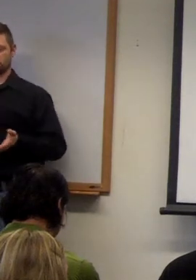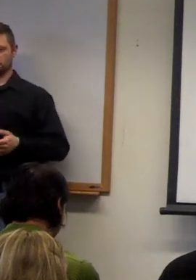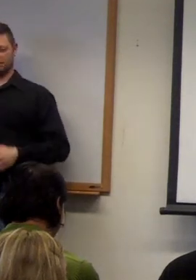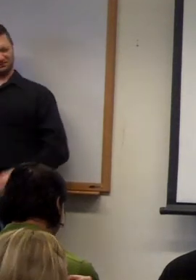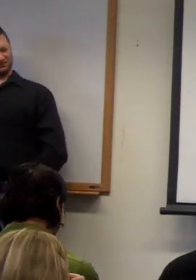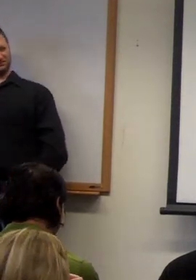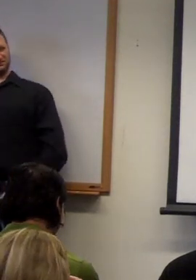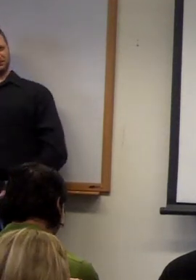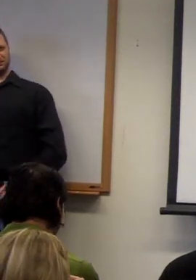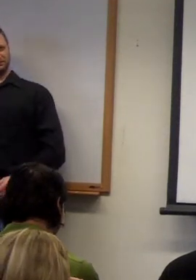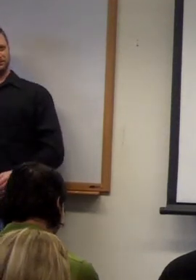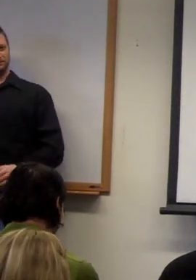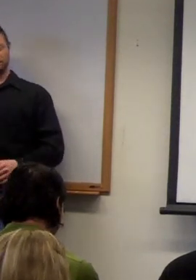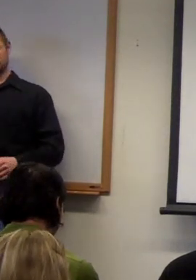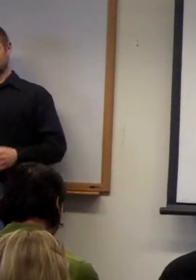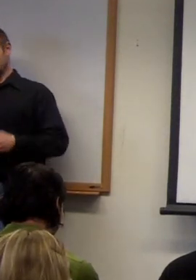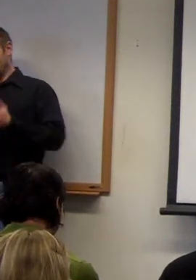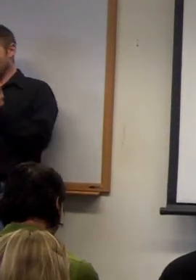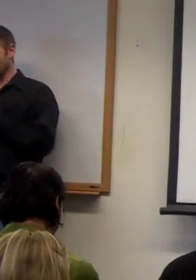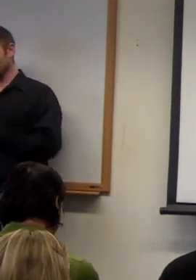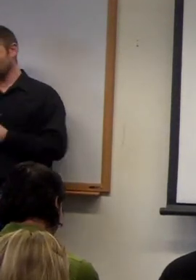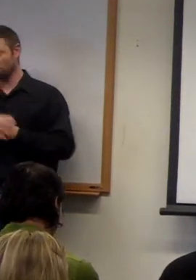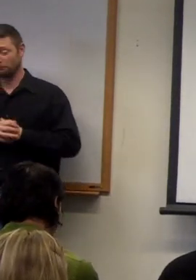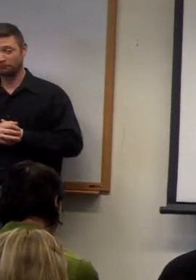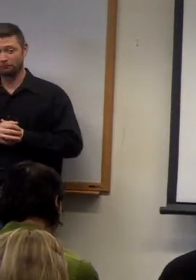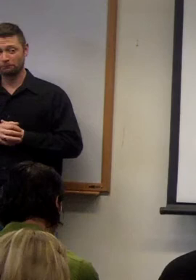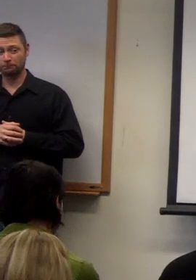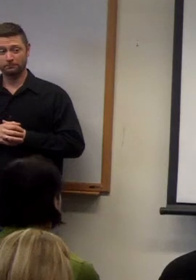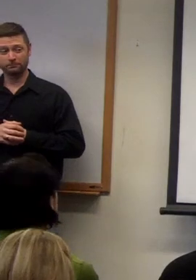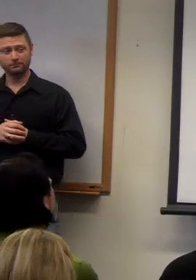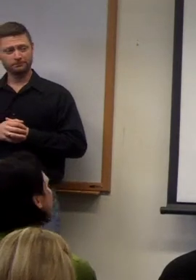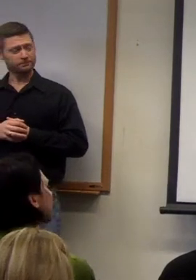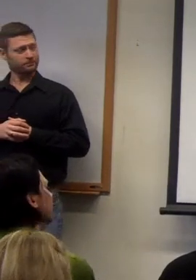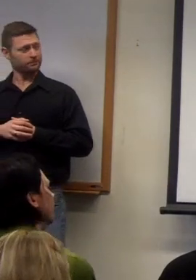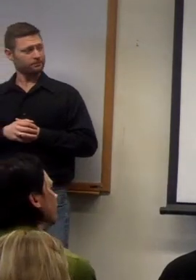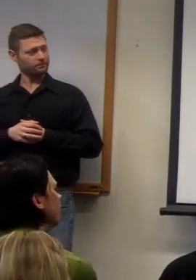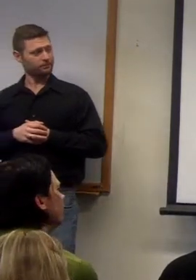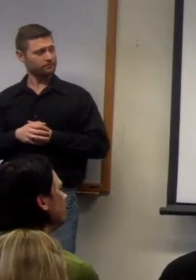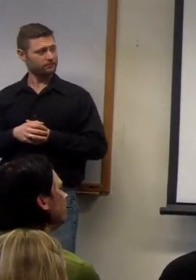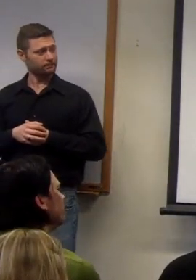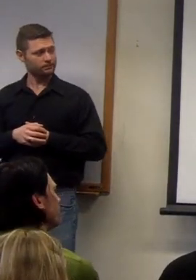And again, I believed him. You know, and